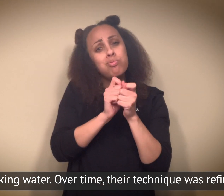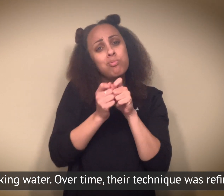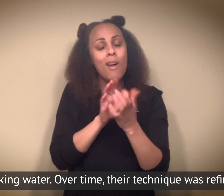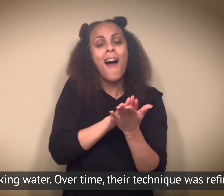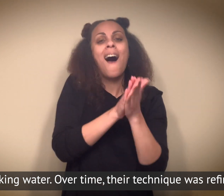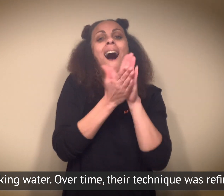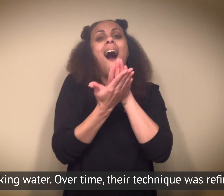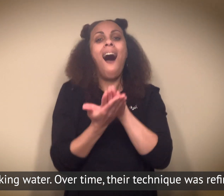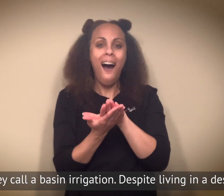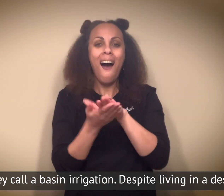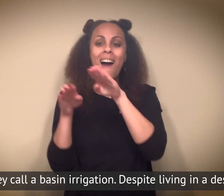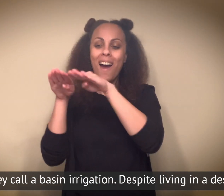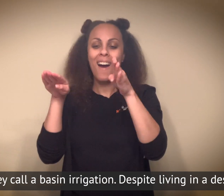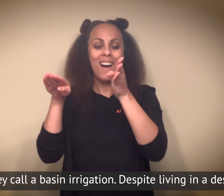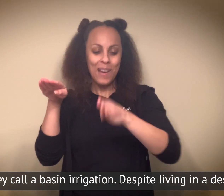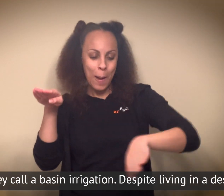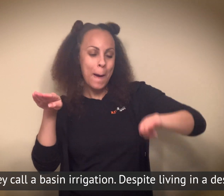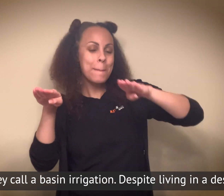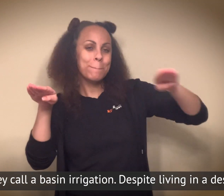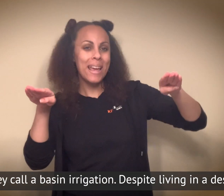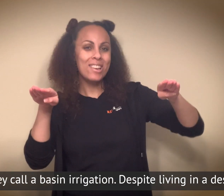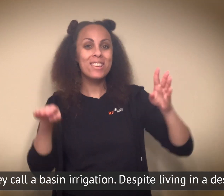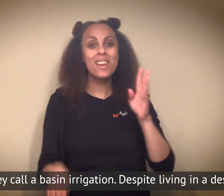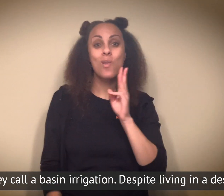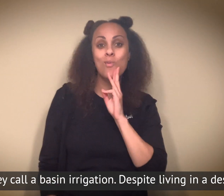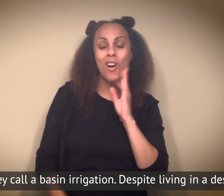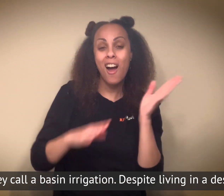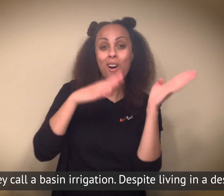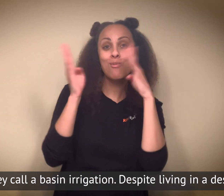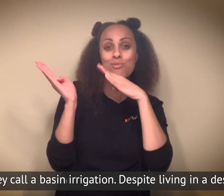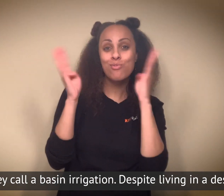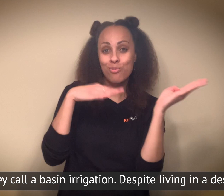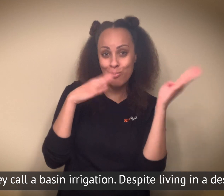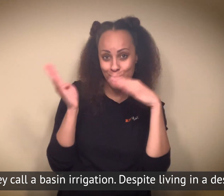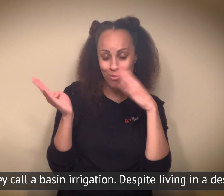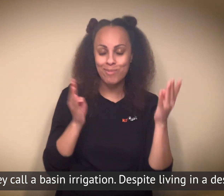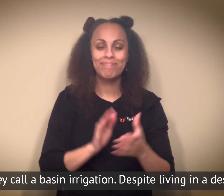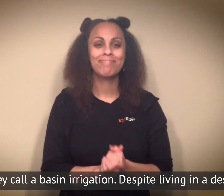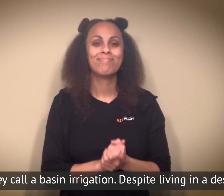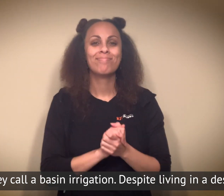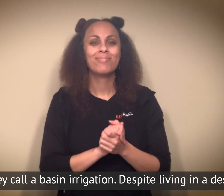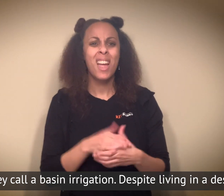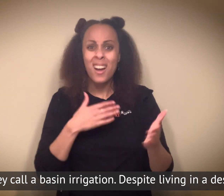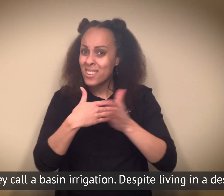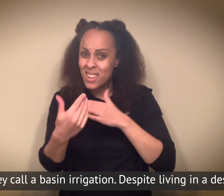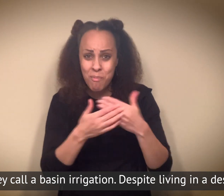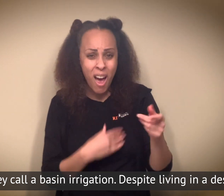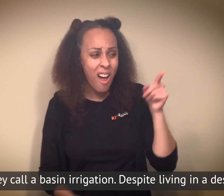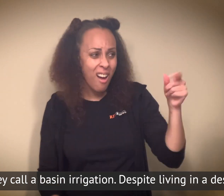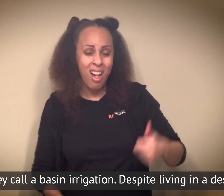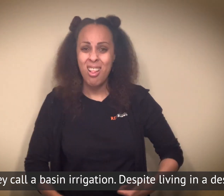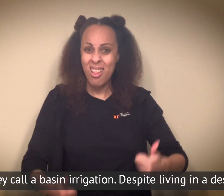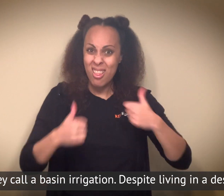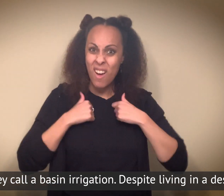refined into what they call a basin irrigation. Despite living in a